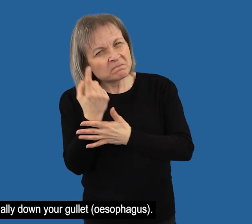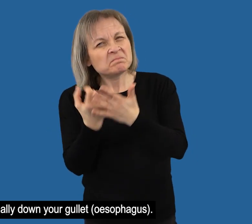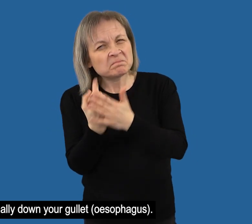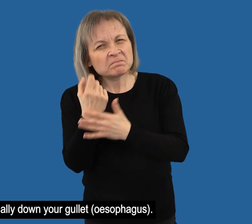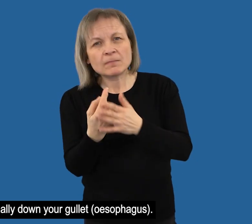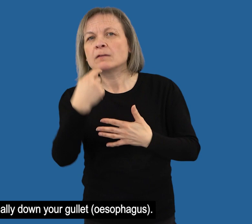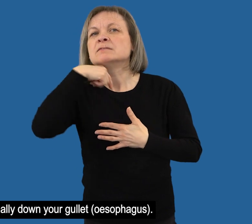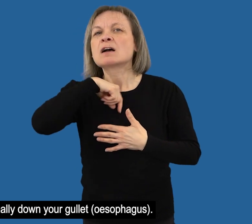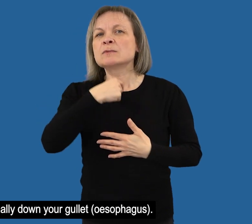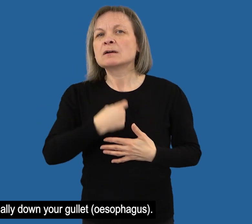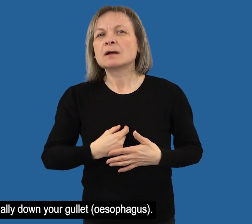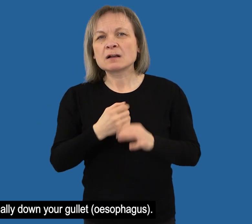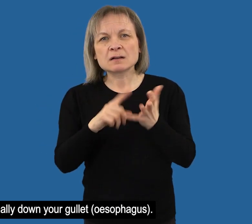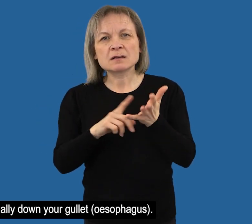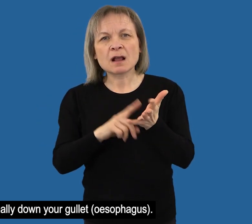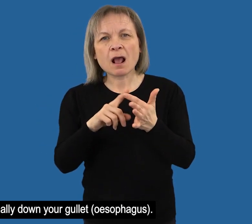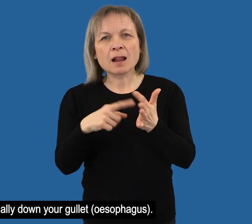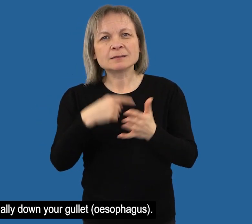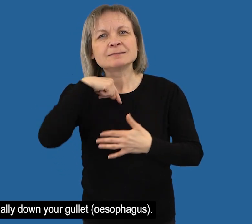Or occasionally down your gullet, esophagus.